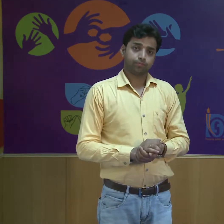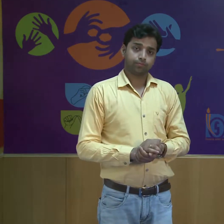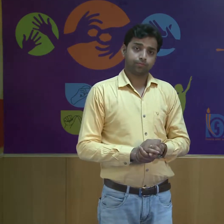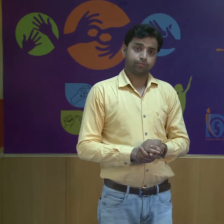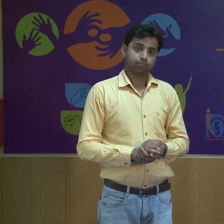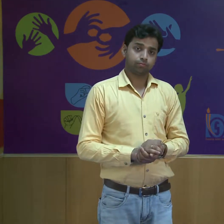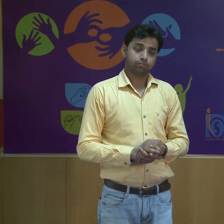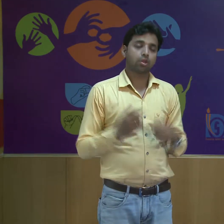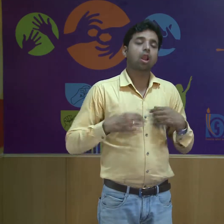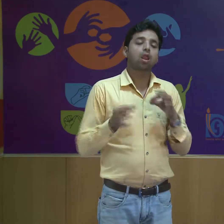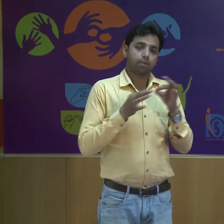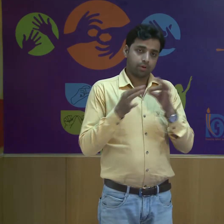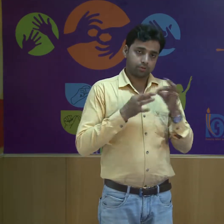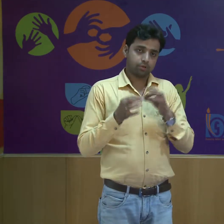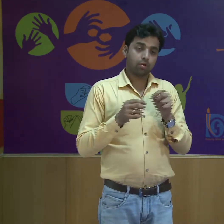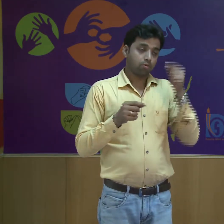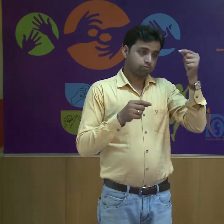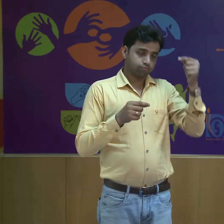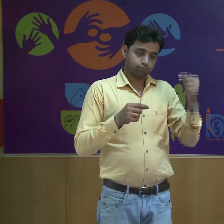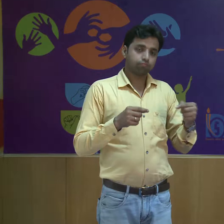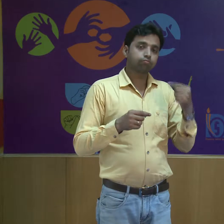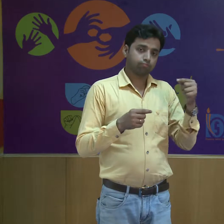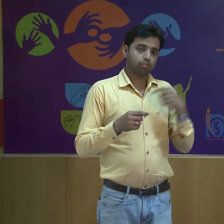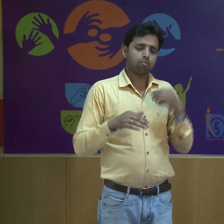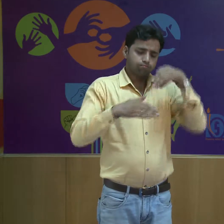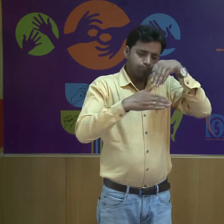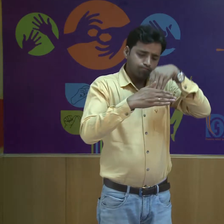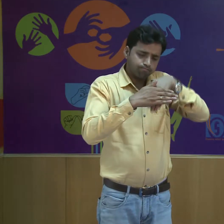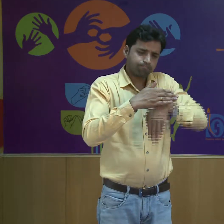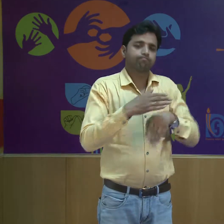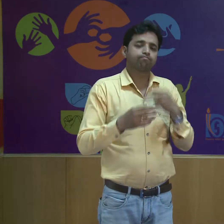Let me explain this point to you in more detail.